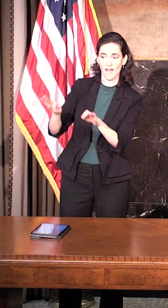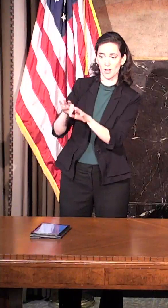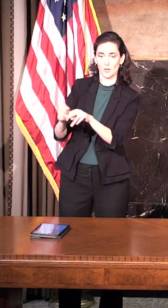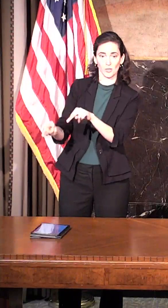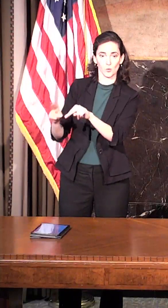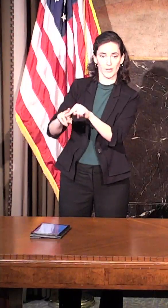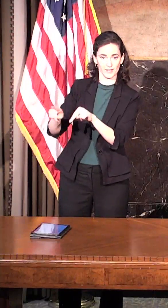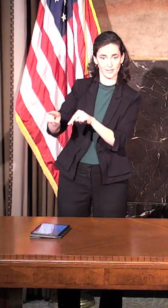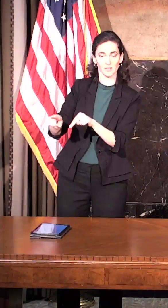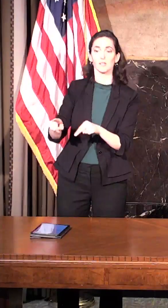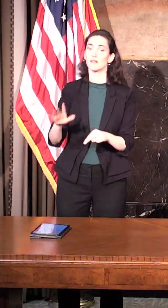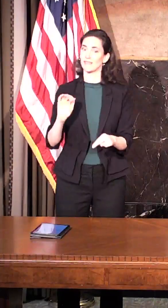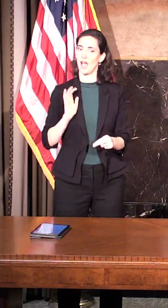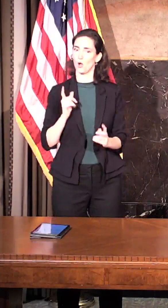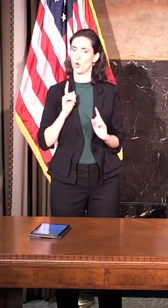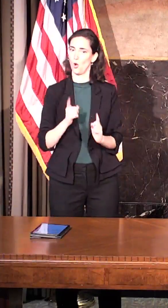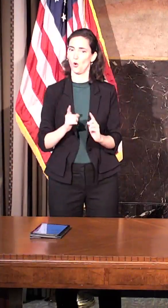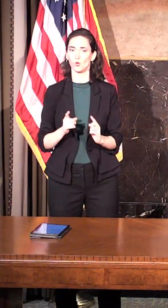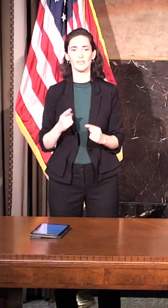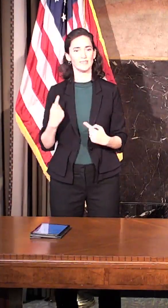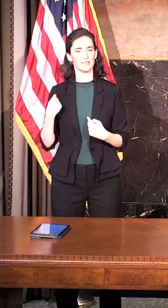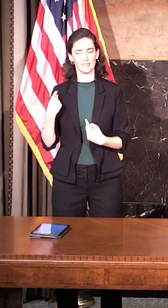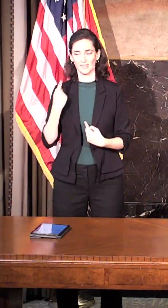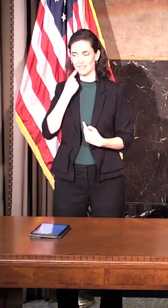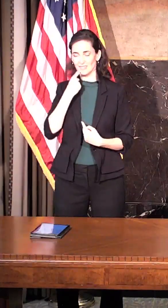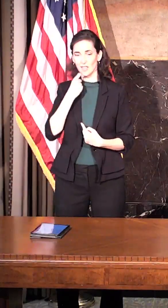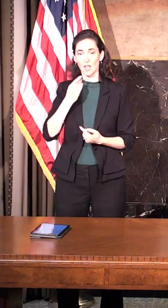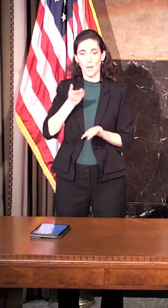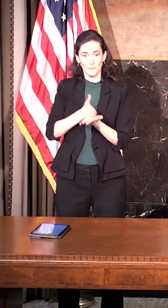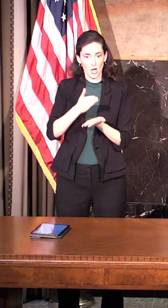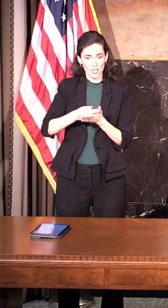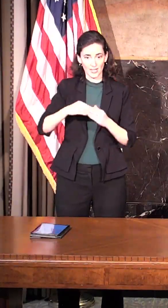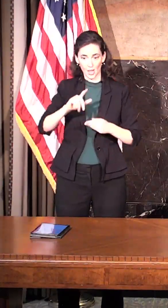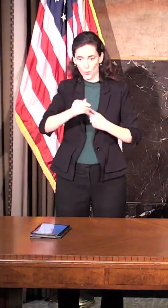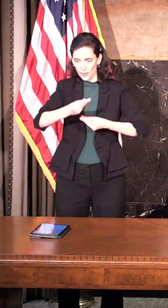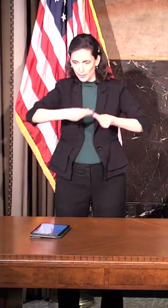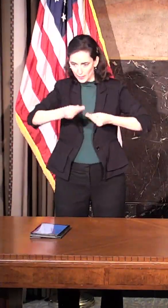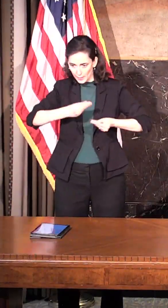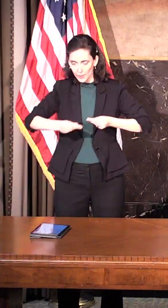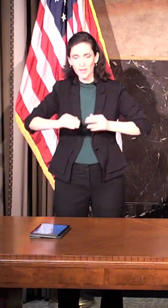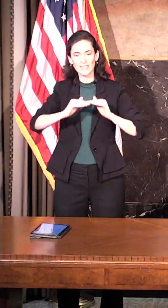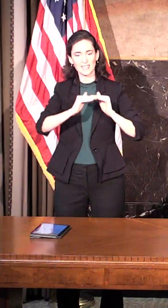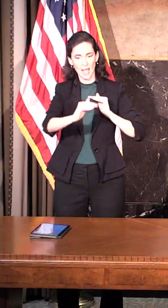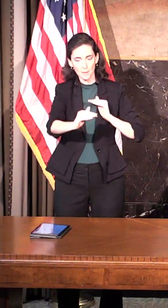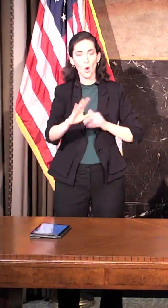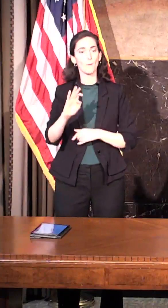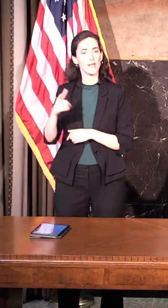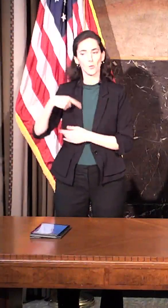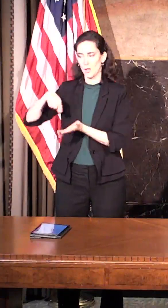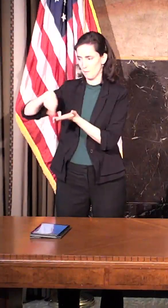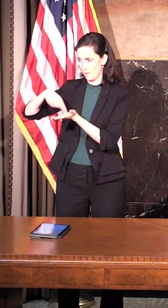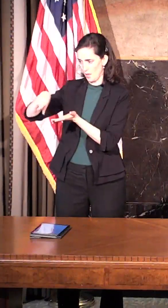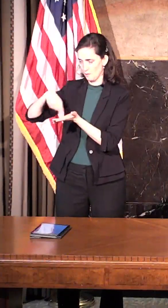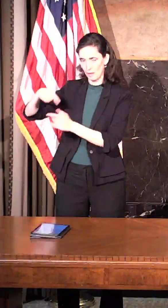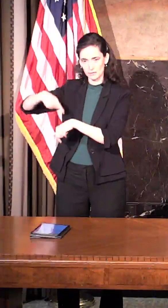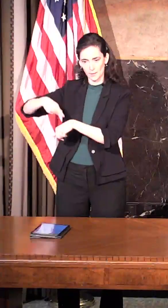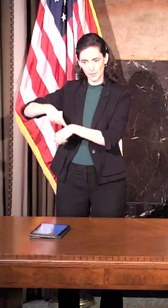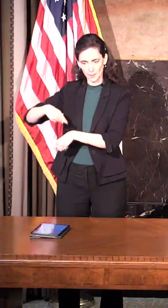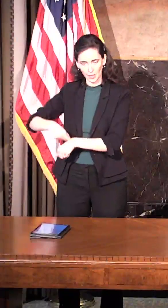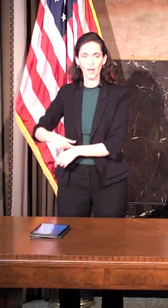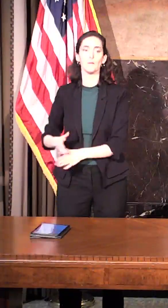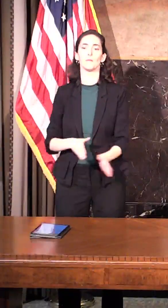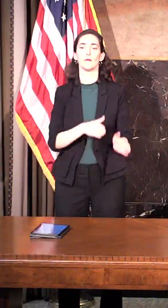budgeting that has been happening in Louisiana recently, the stable revenue, the fact that we're paying our bills, we're paying back into the